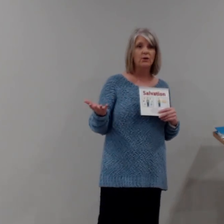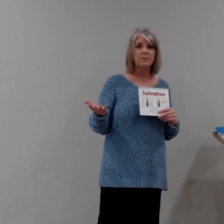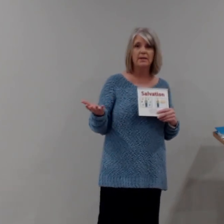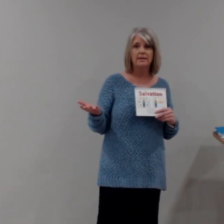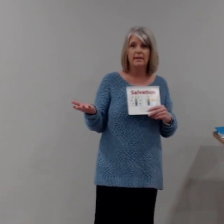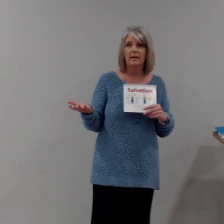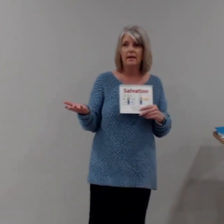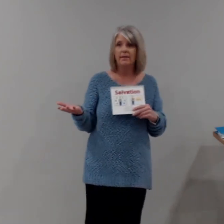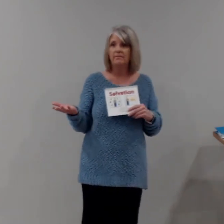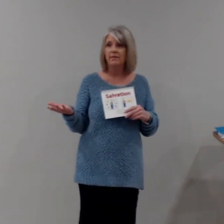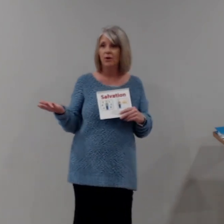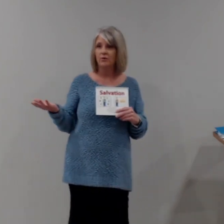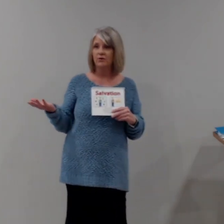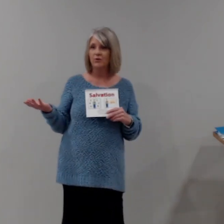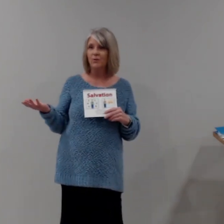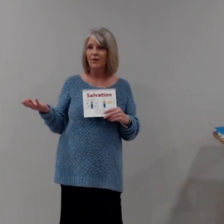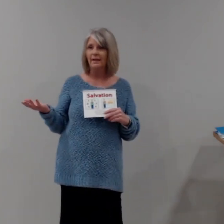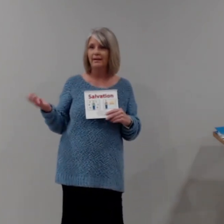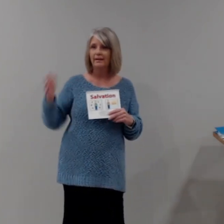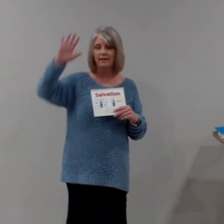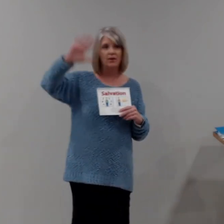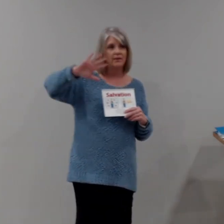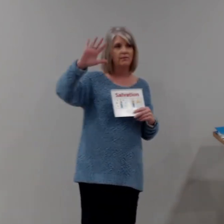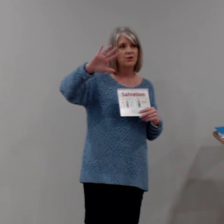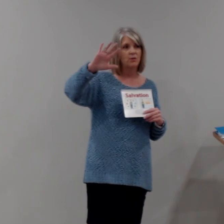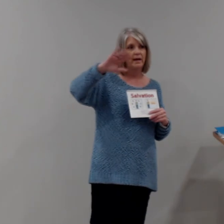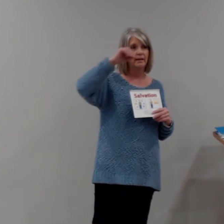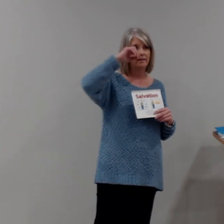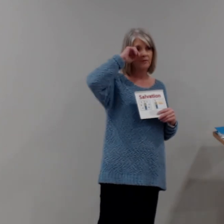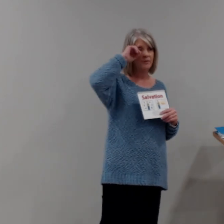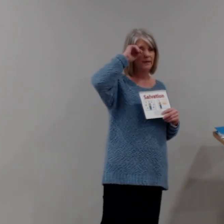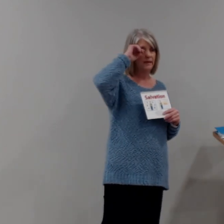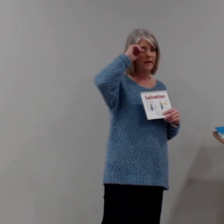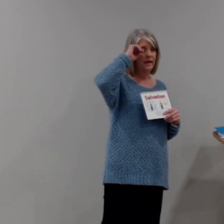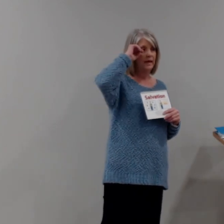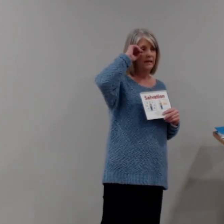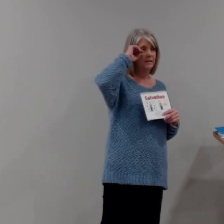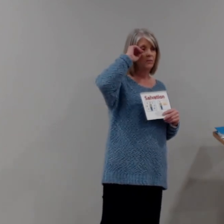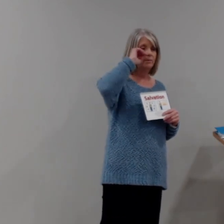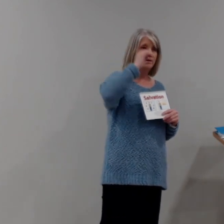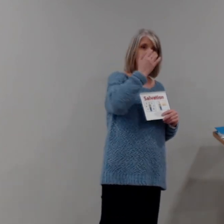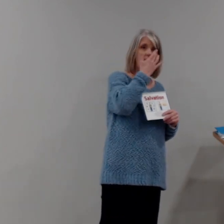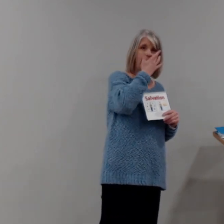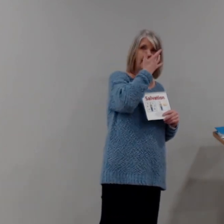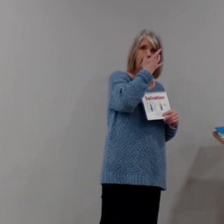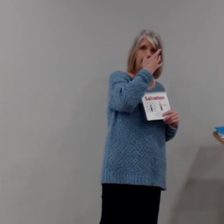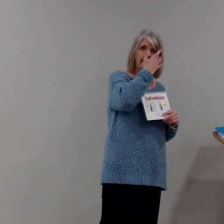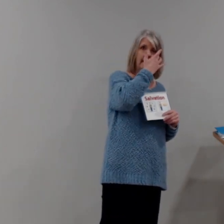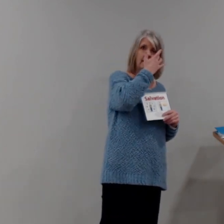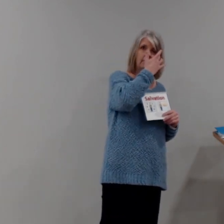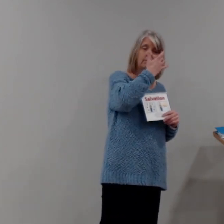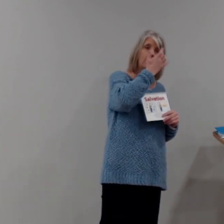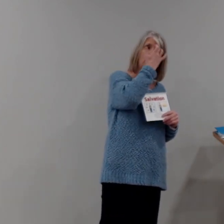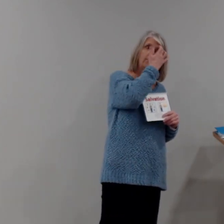because if they've never heard the story, they've got the visual. And another thing is, remember that deaf are